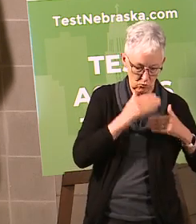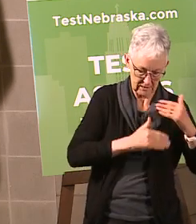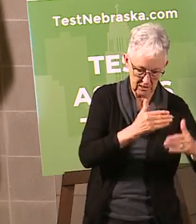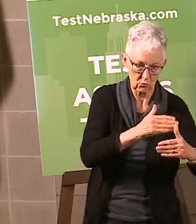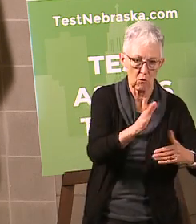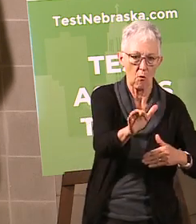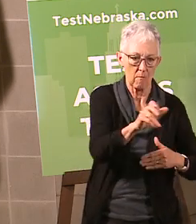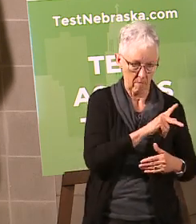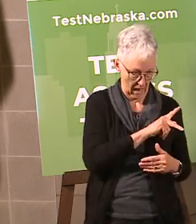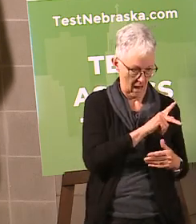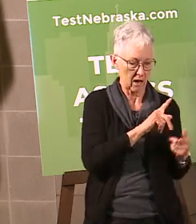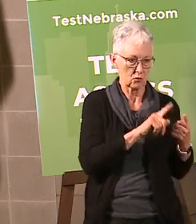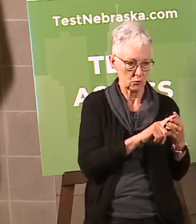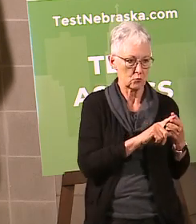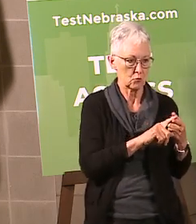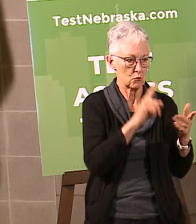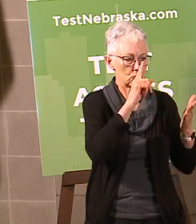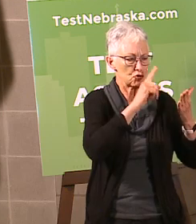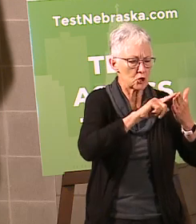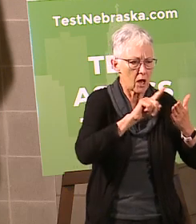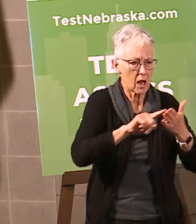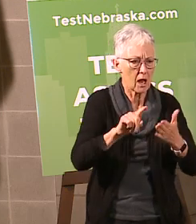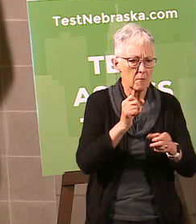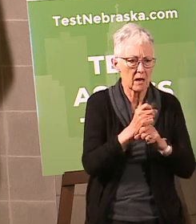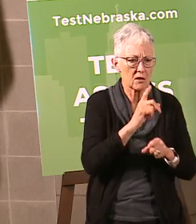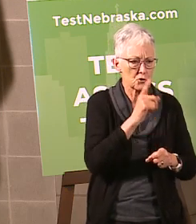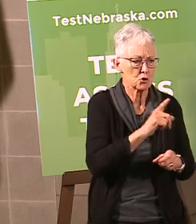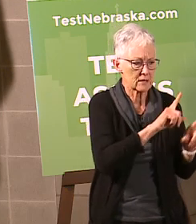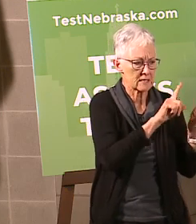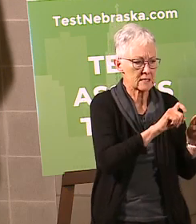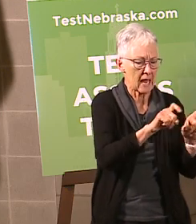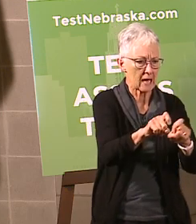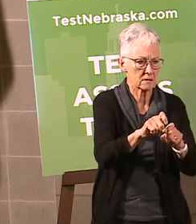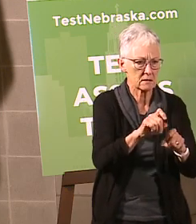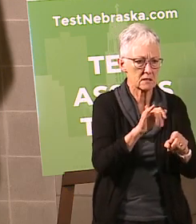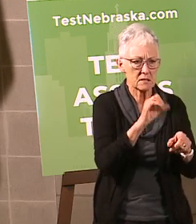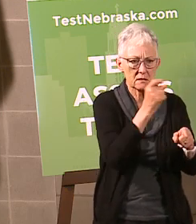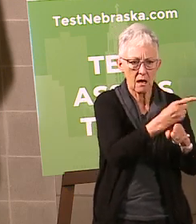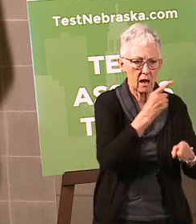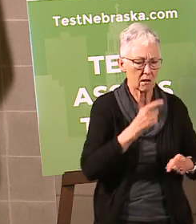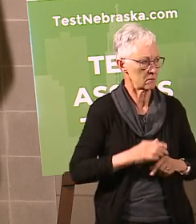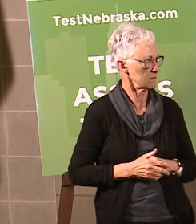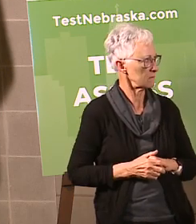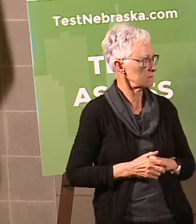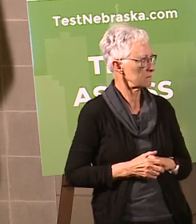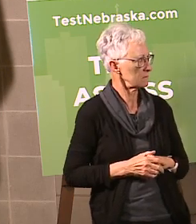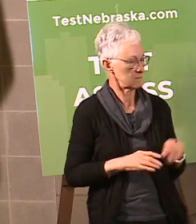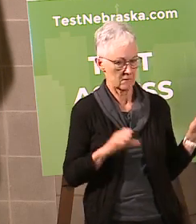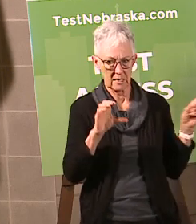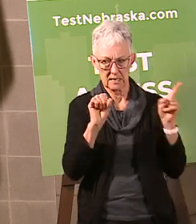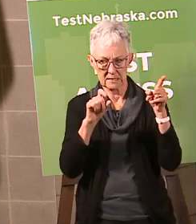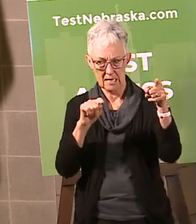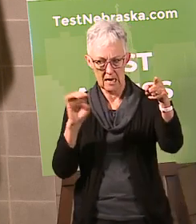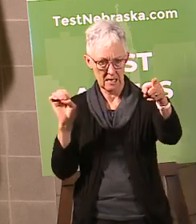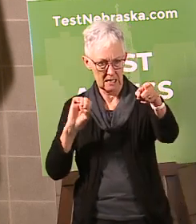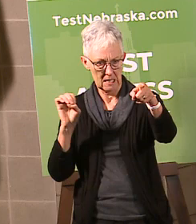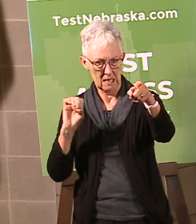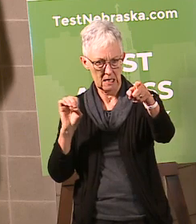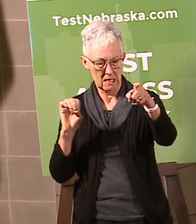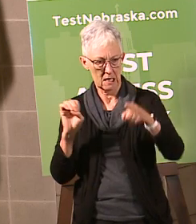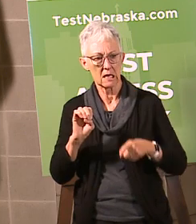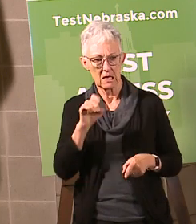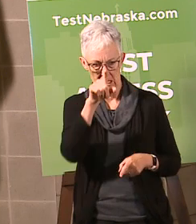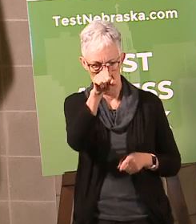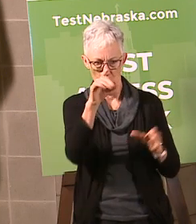the protocols or the testing that we're doing there too. So that's done by our folks at St. Elizabeth. That's the CLIA